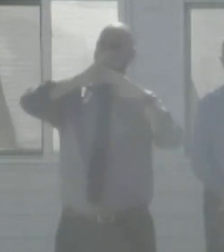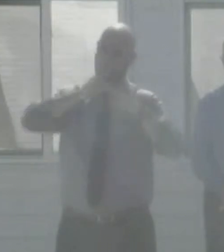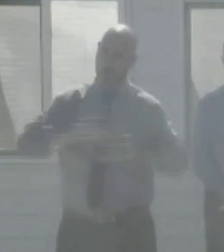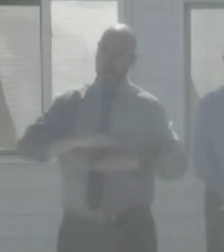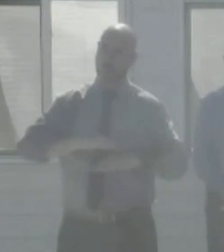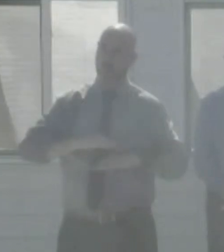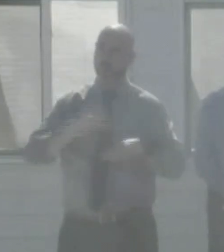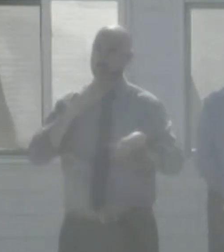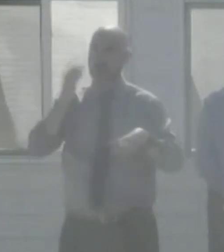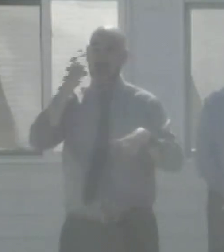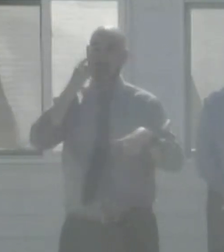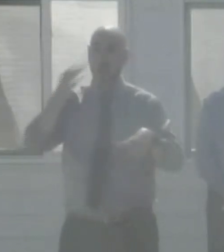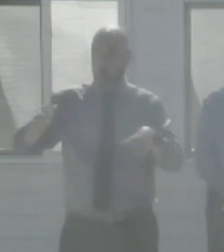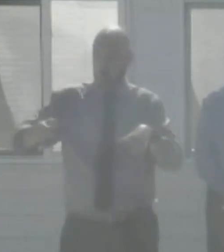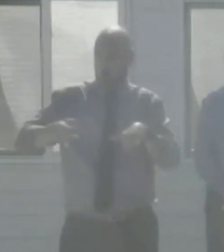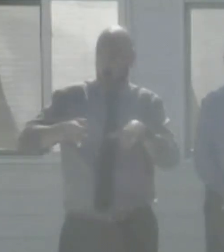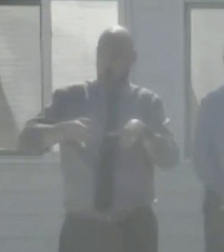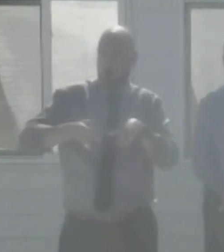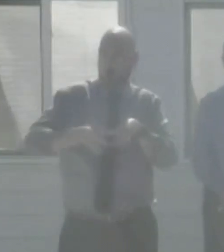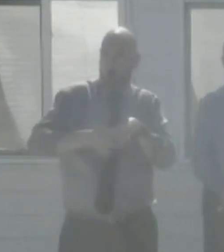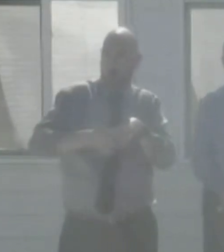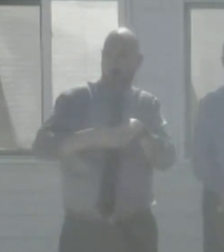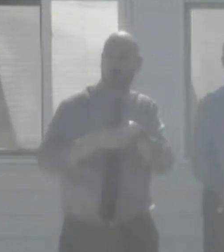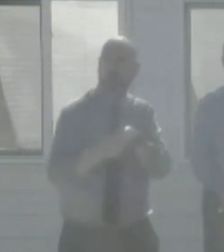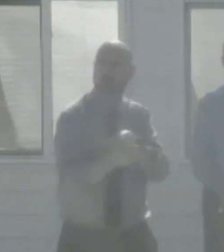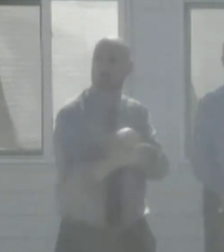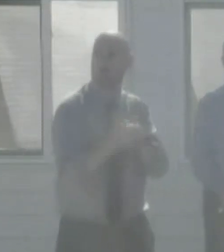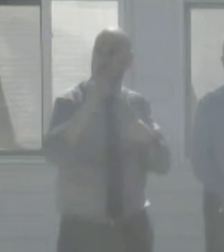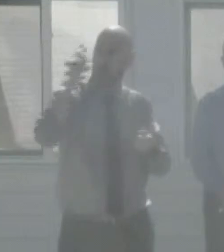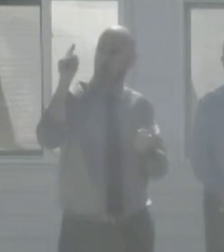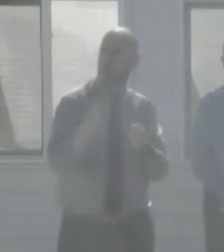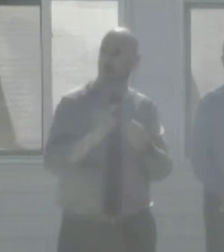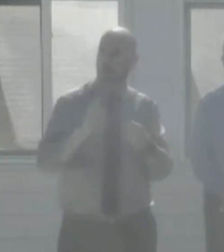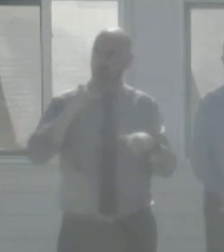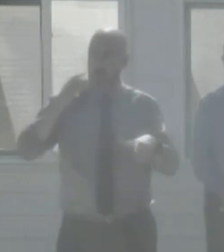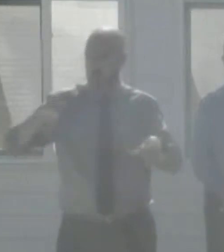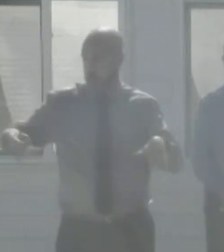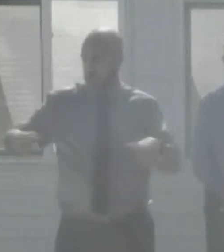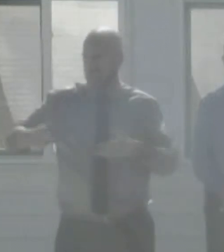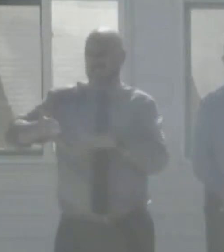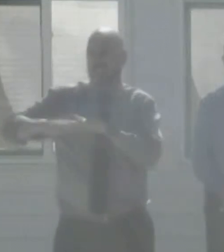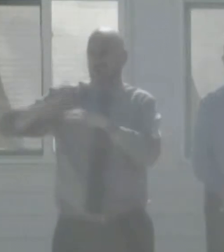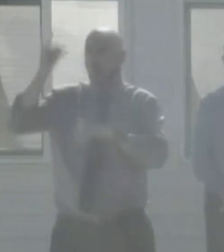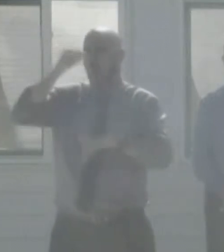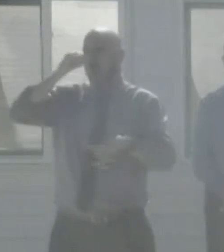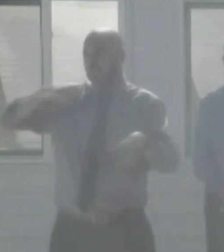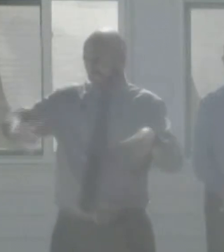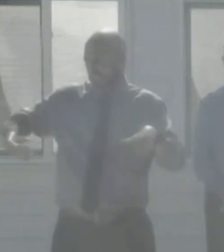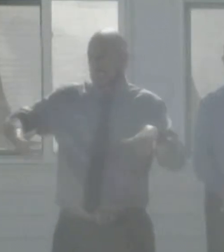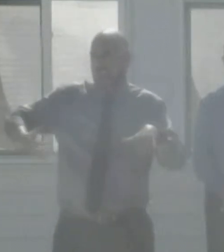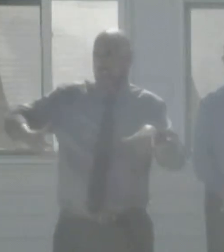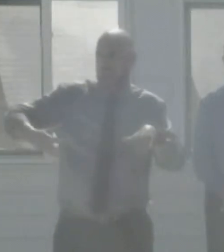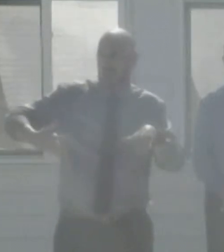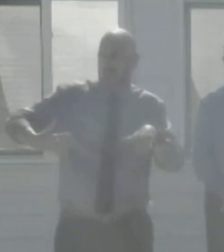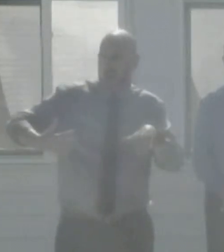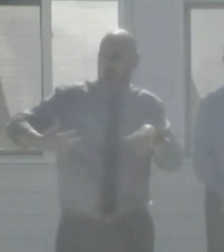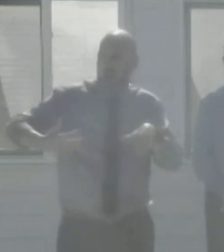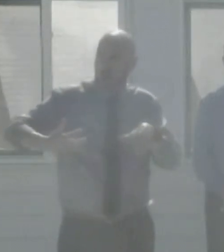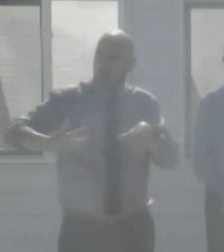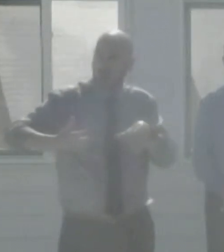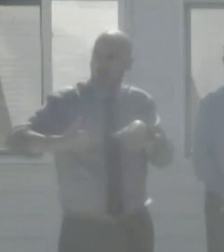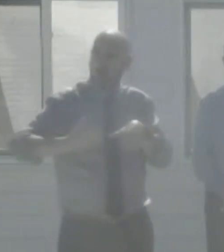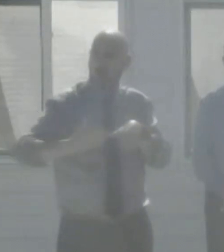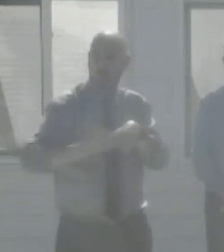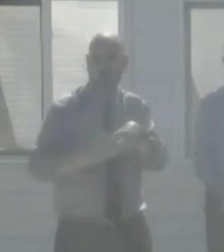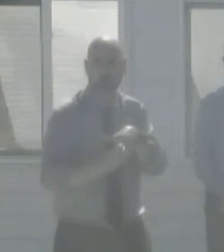churning ferociously off the Yucatan Peninsula, by the time it made it to the coast of Florida, those